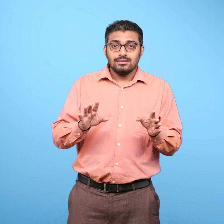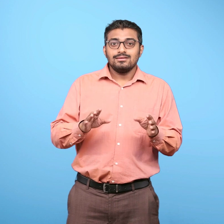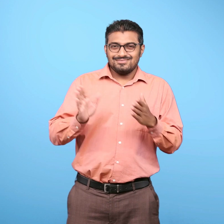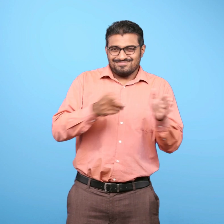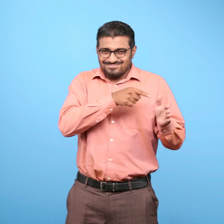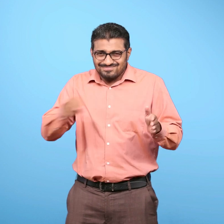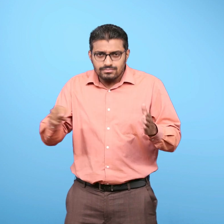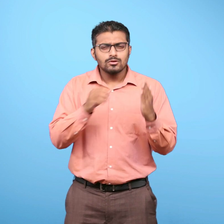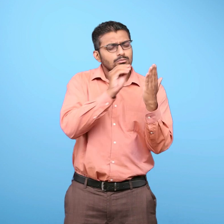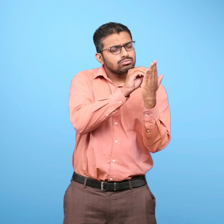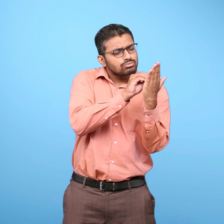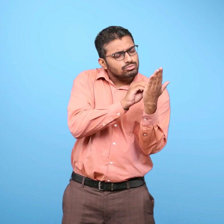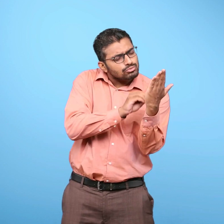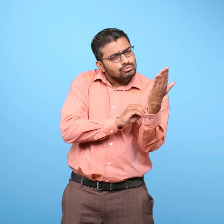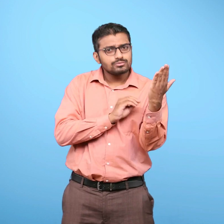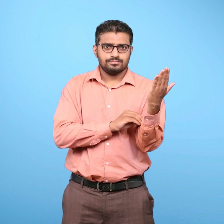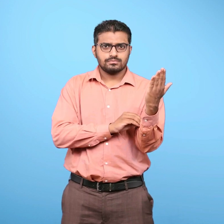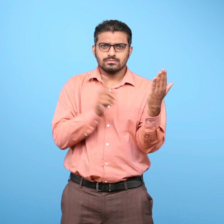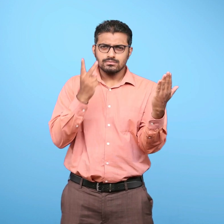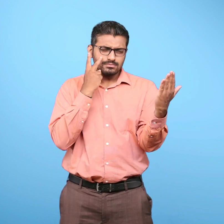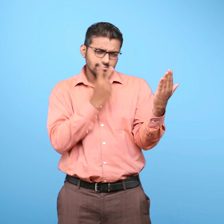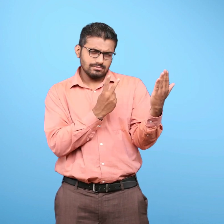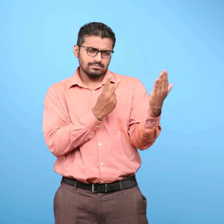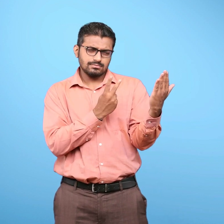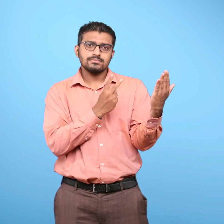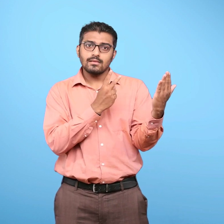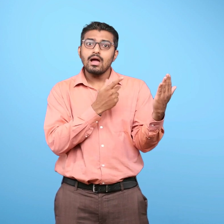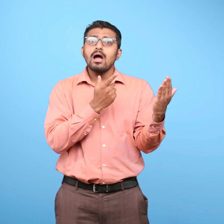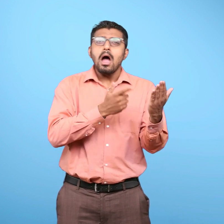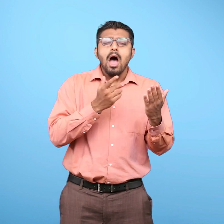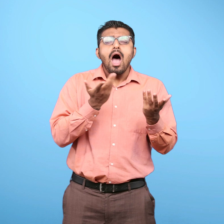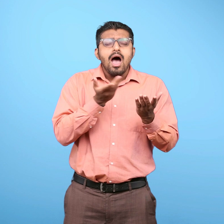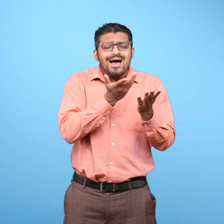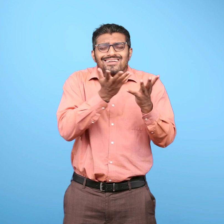Identify the changes that can or cannot be reversed.